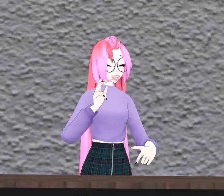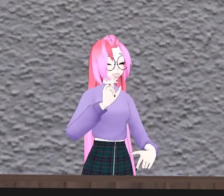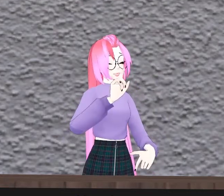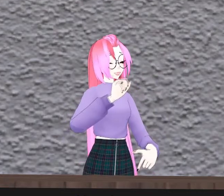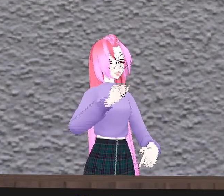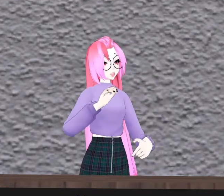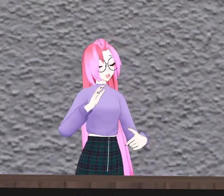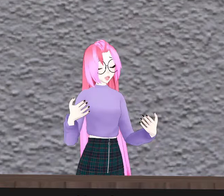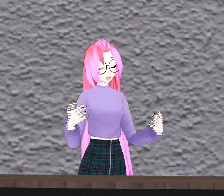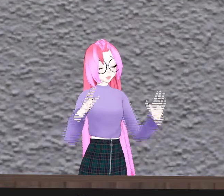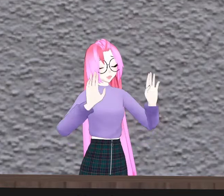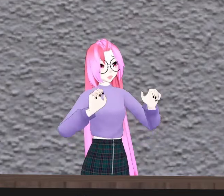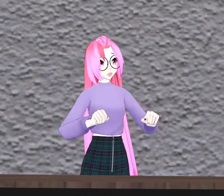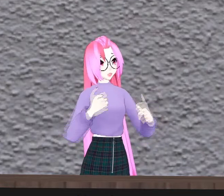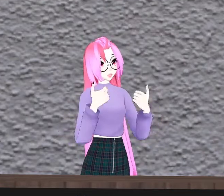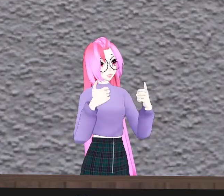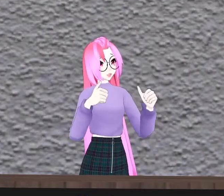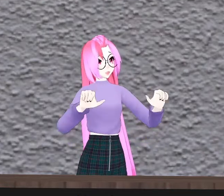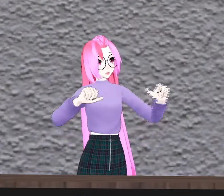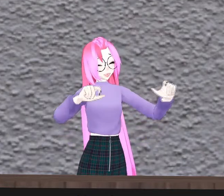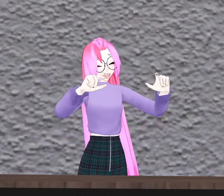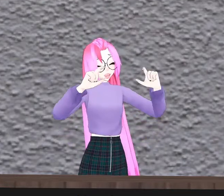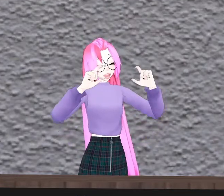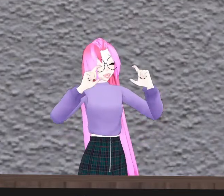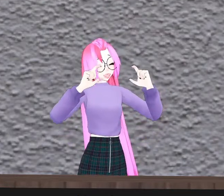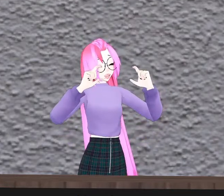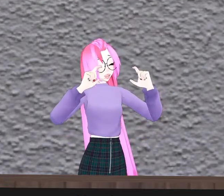question, oh, can I try on your glasses?